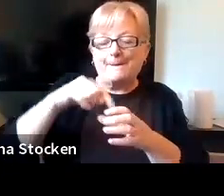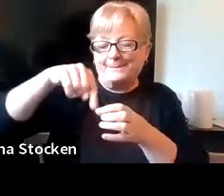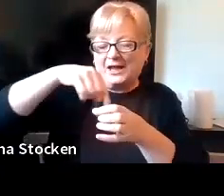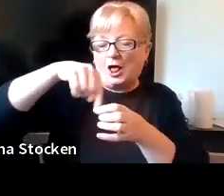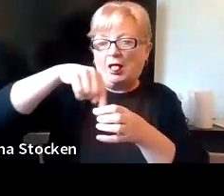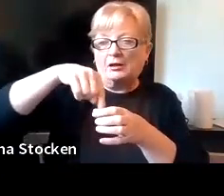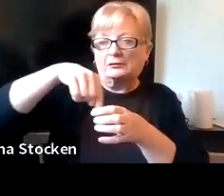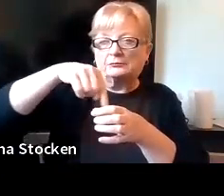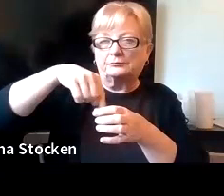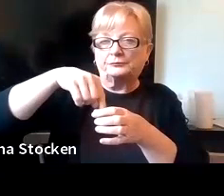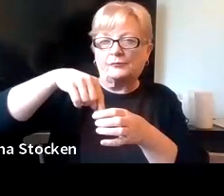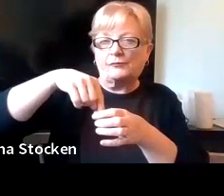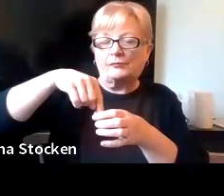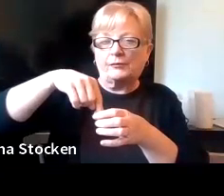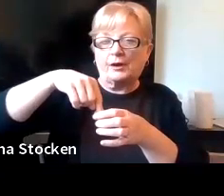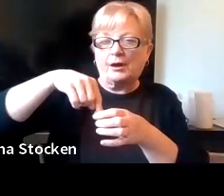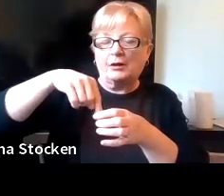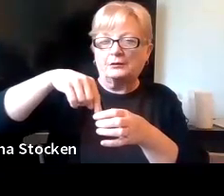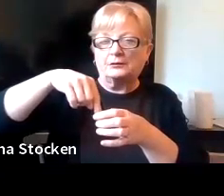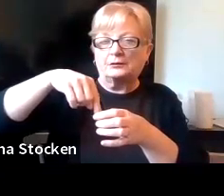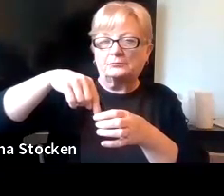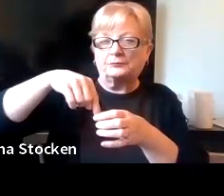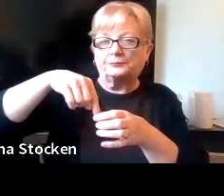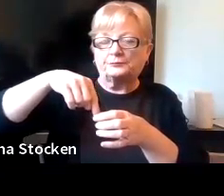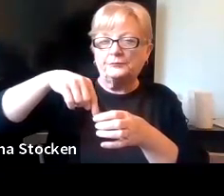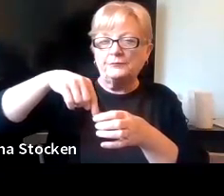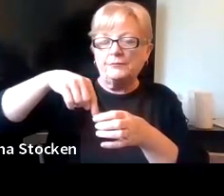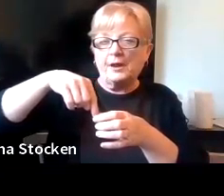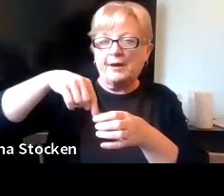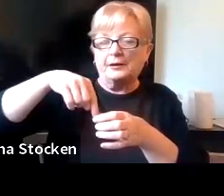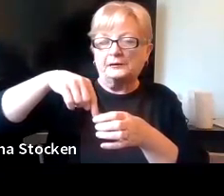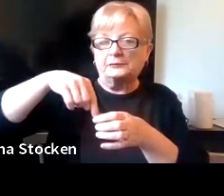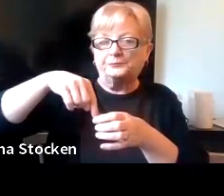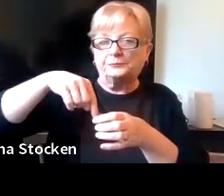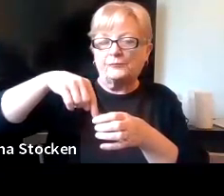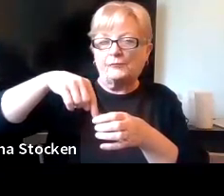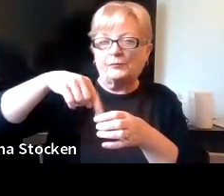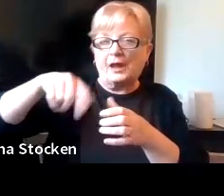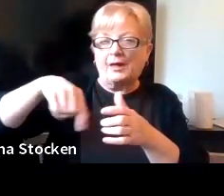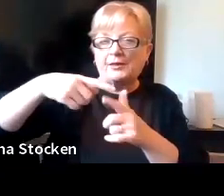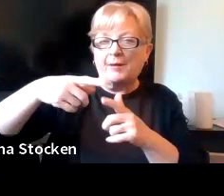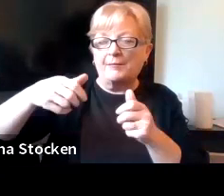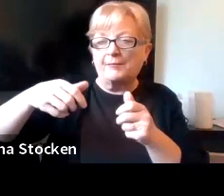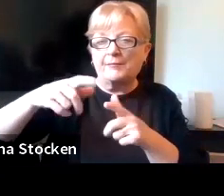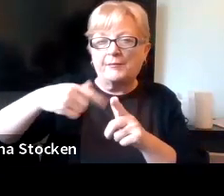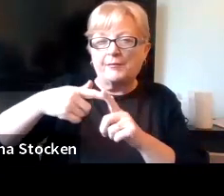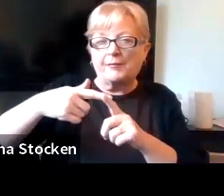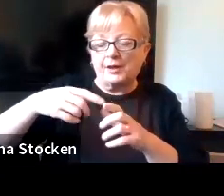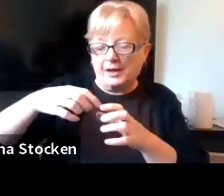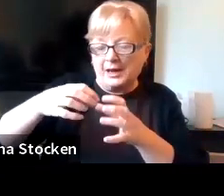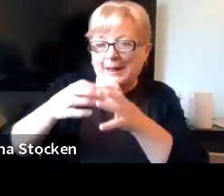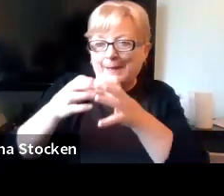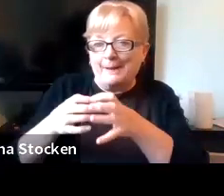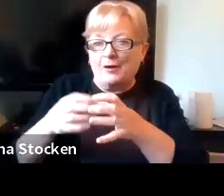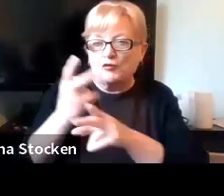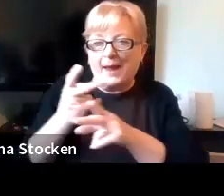for myself, since I have a vision impairment. Find the middle, and then you get it sort of